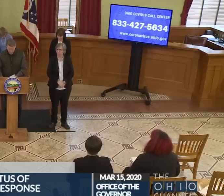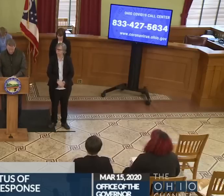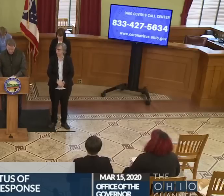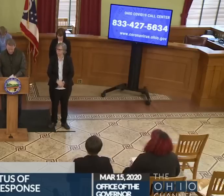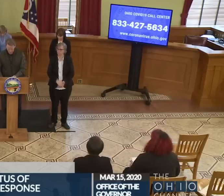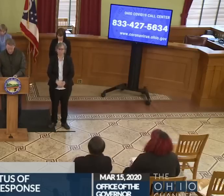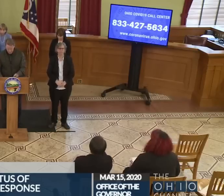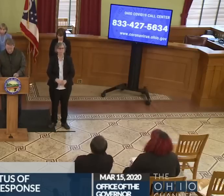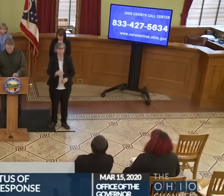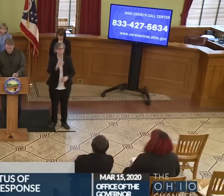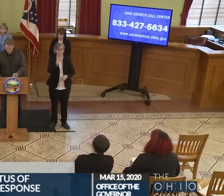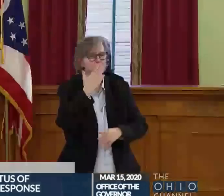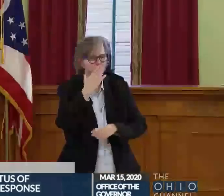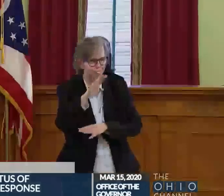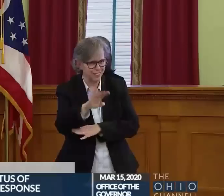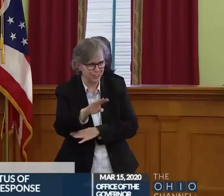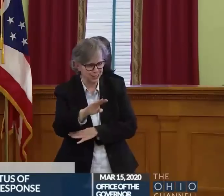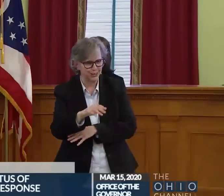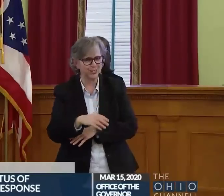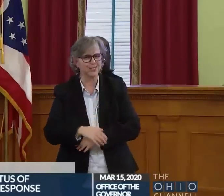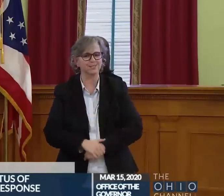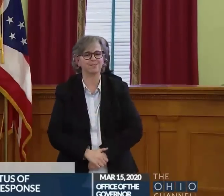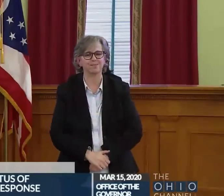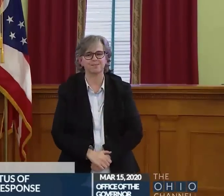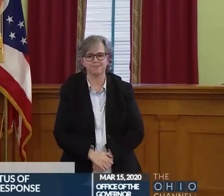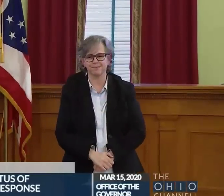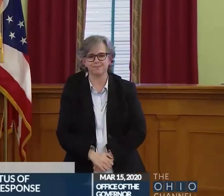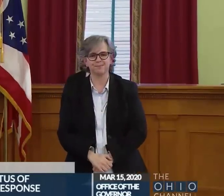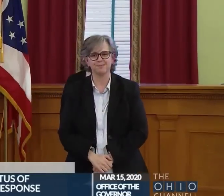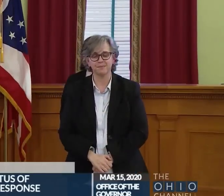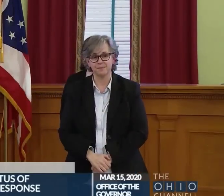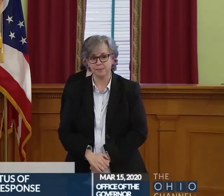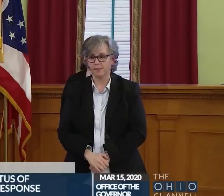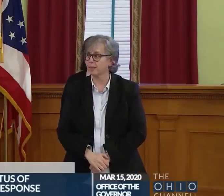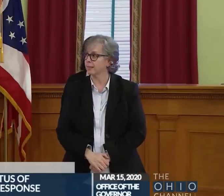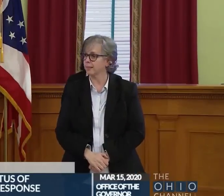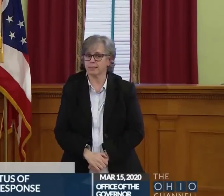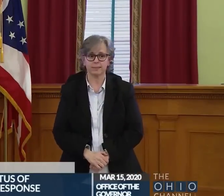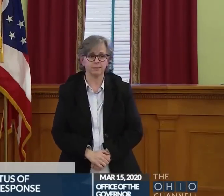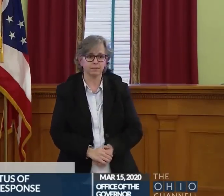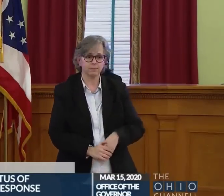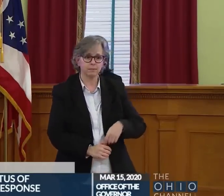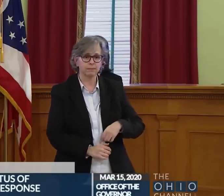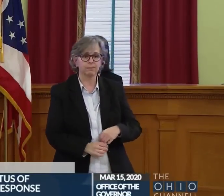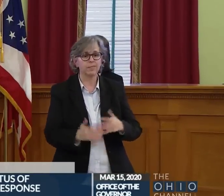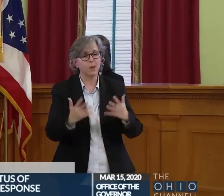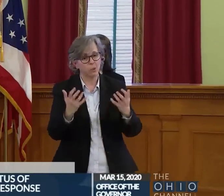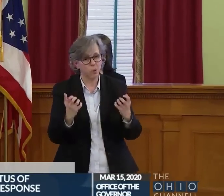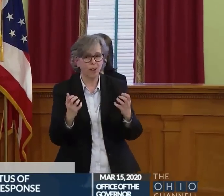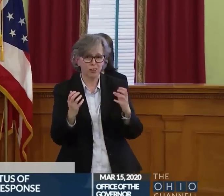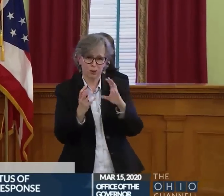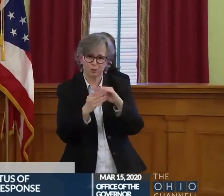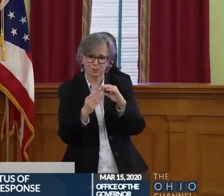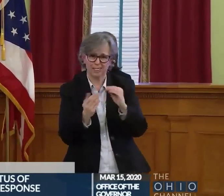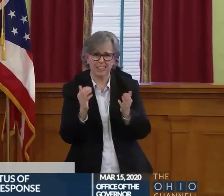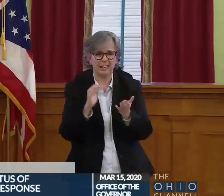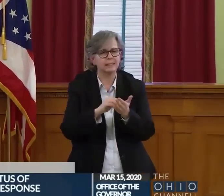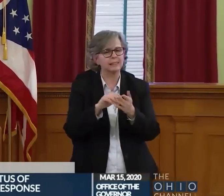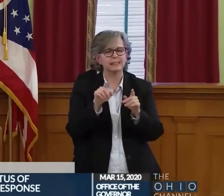Good afternoon. I would like to reiterate a couple of things that the governor